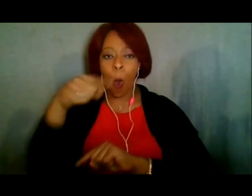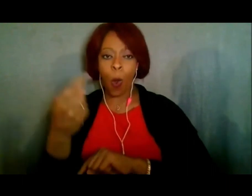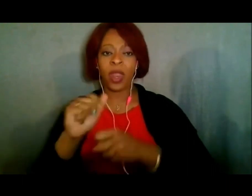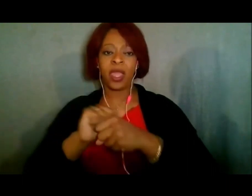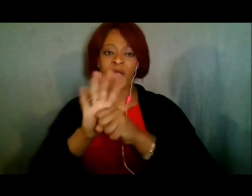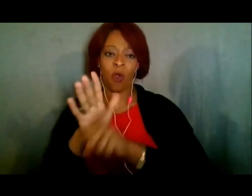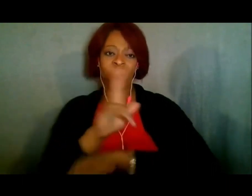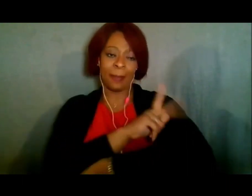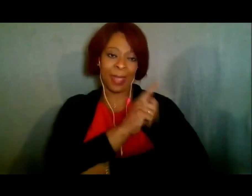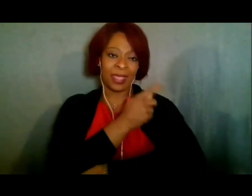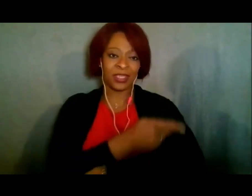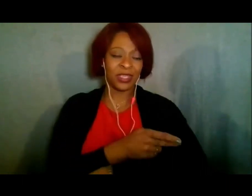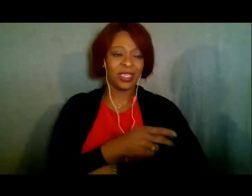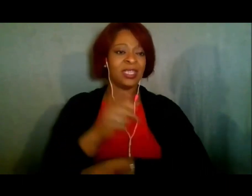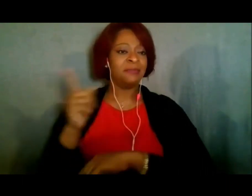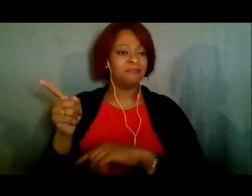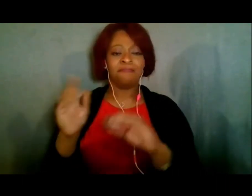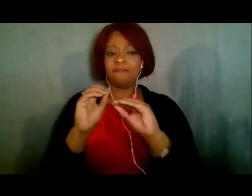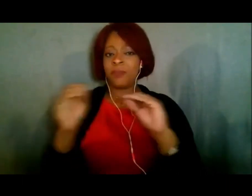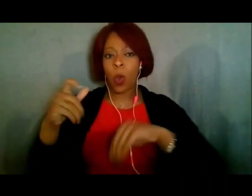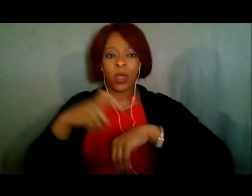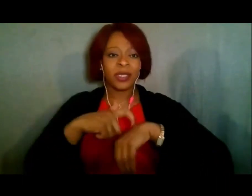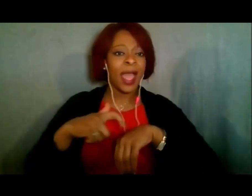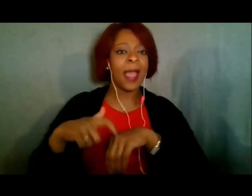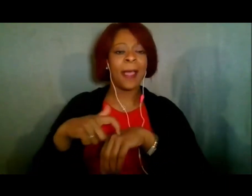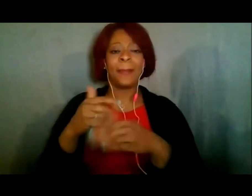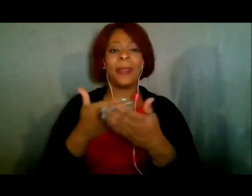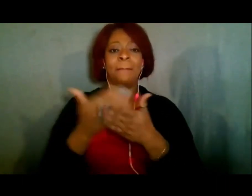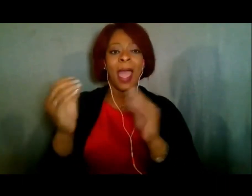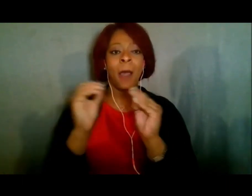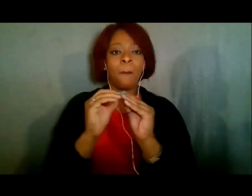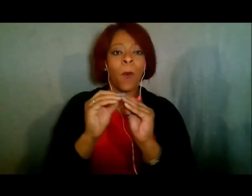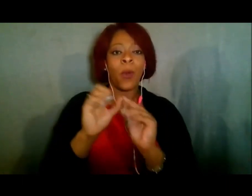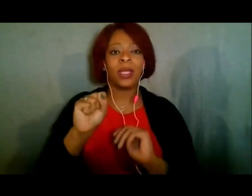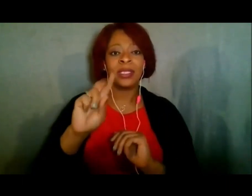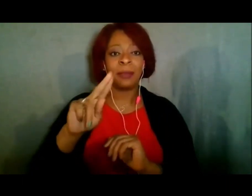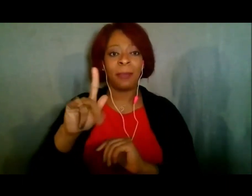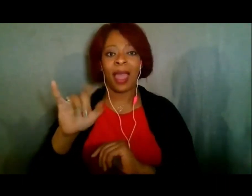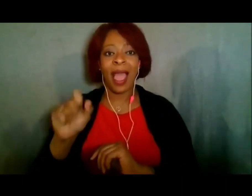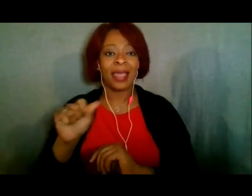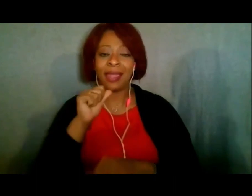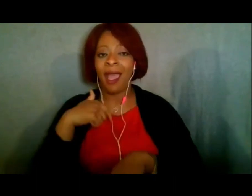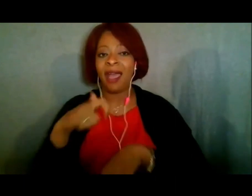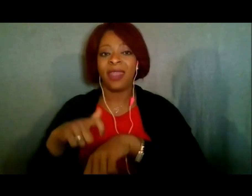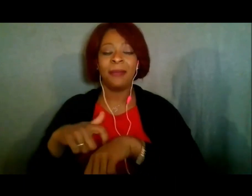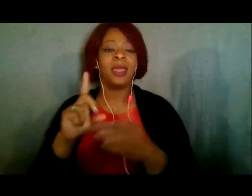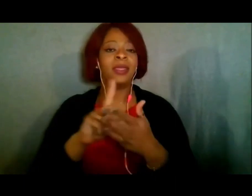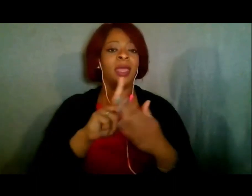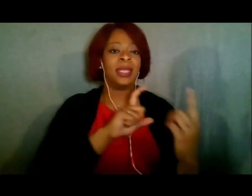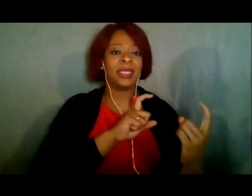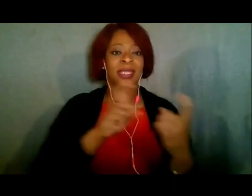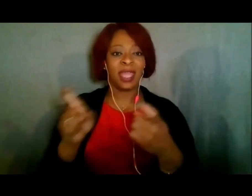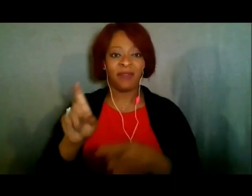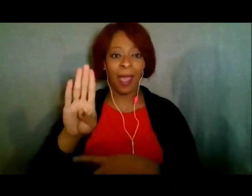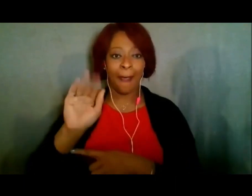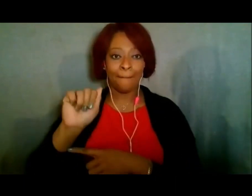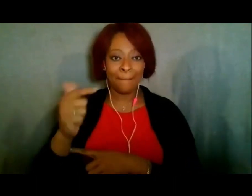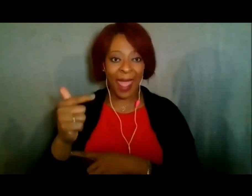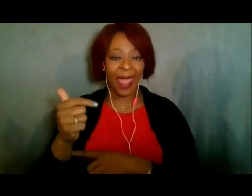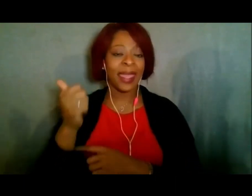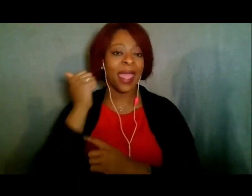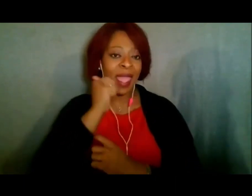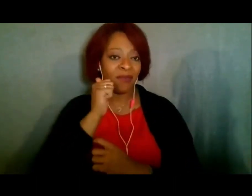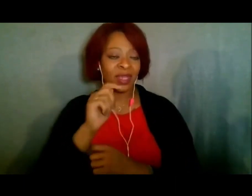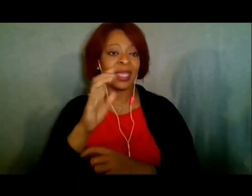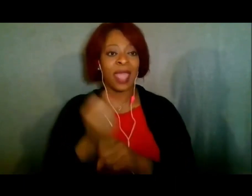patients. They had not had time to buy enough supplies. So the doctors were given a bag each day, and